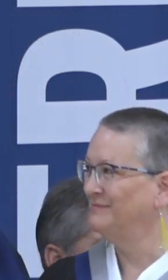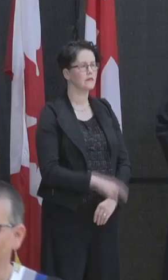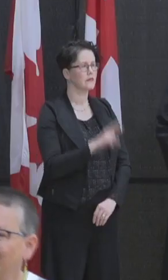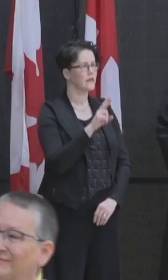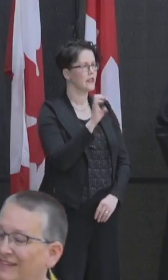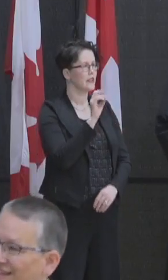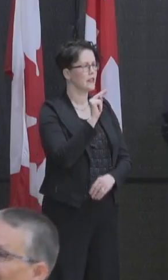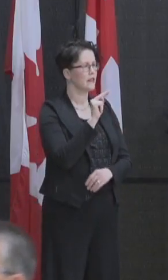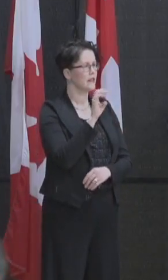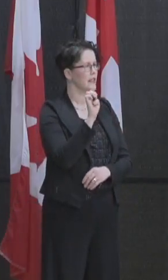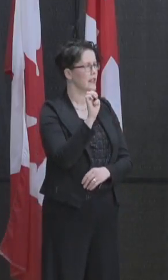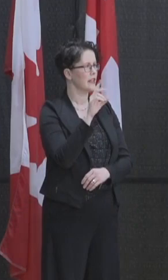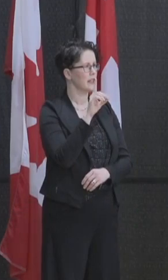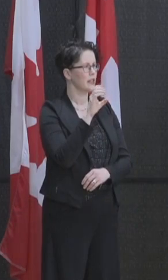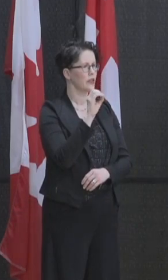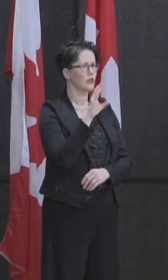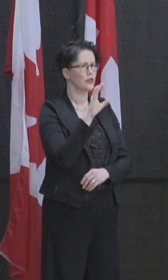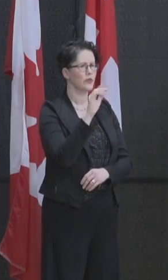Renee Doucette.